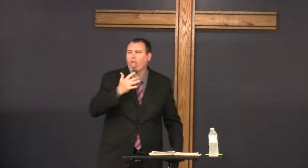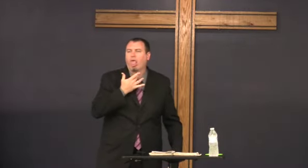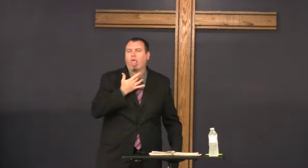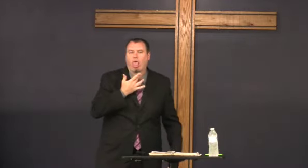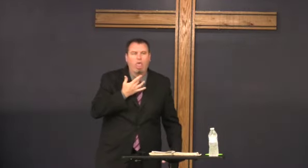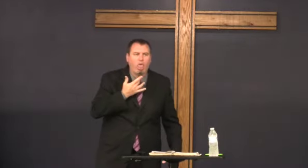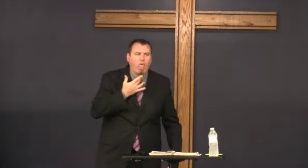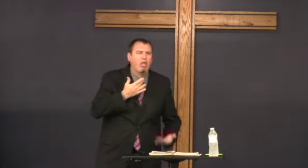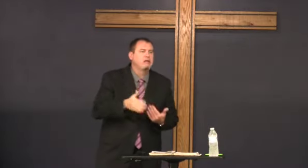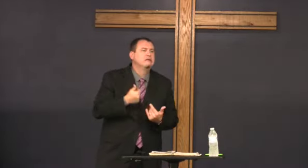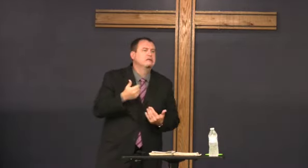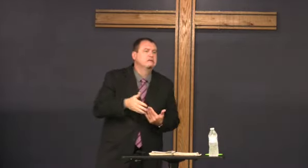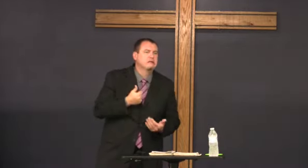I can be scammed.